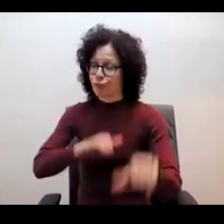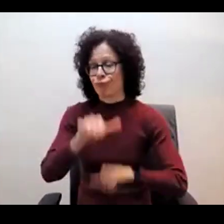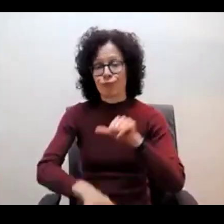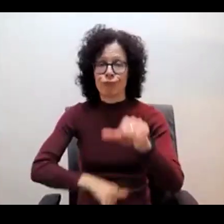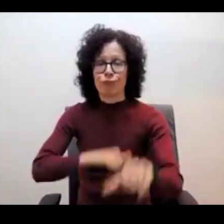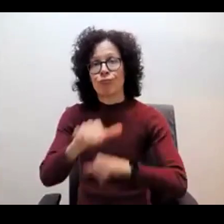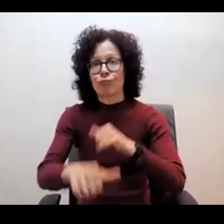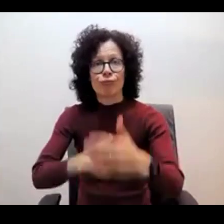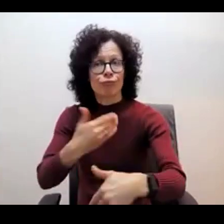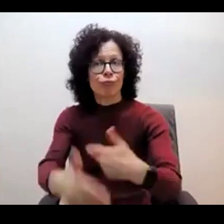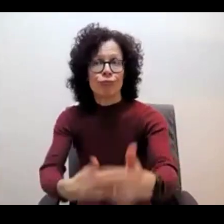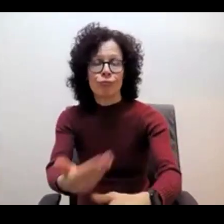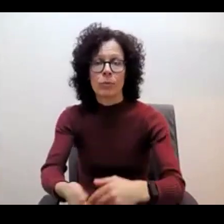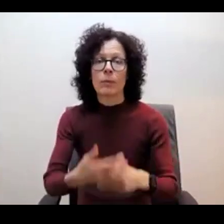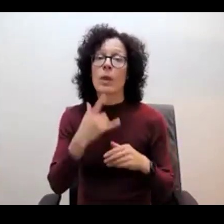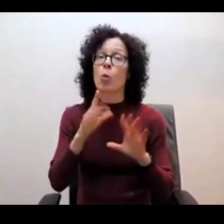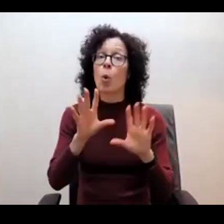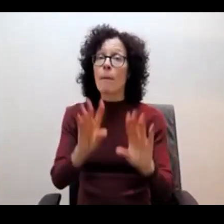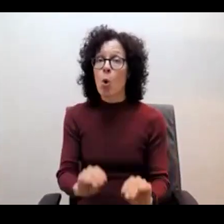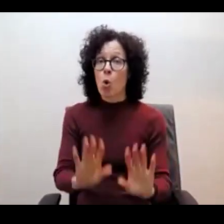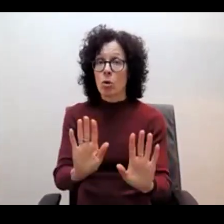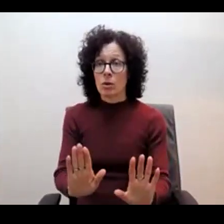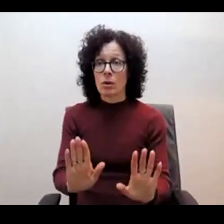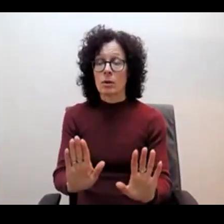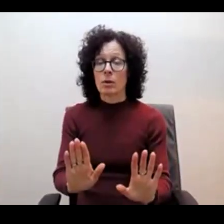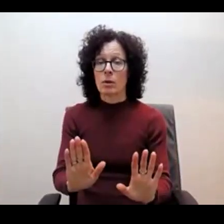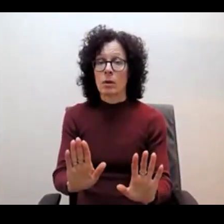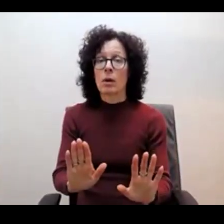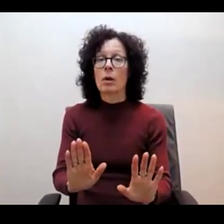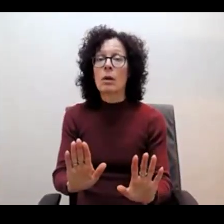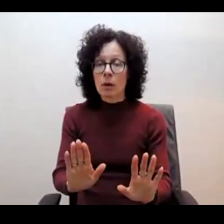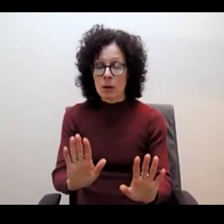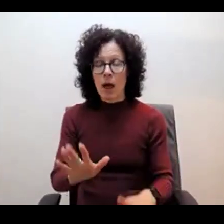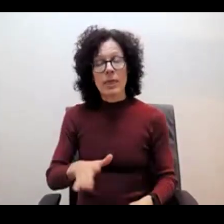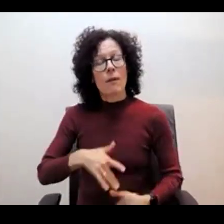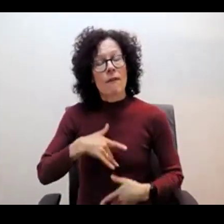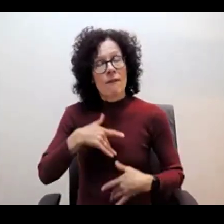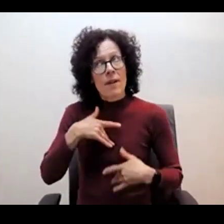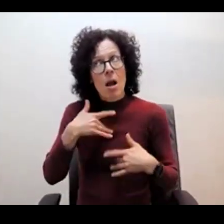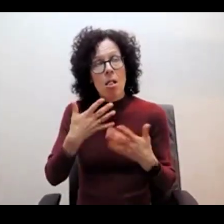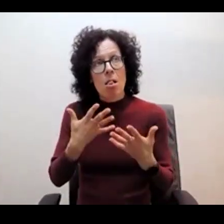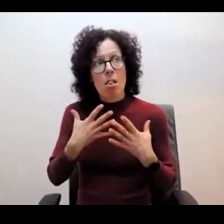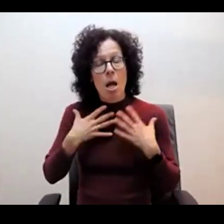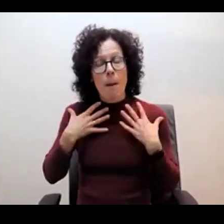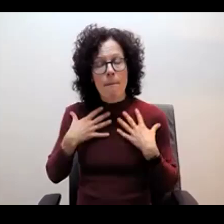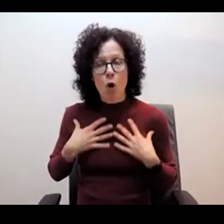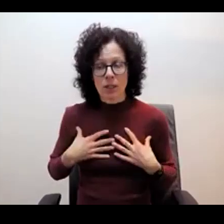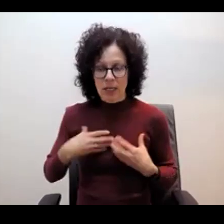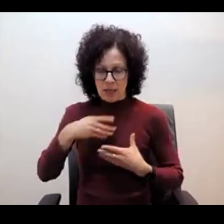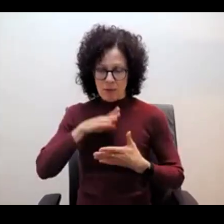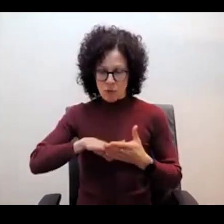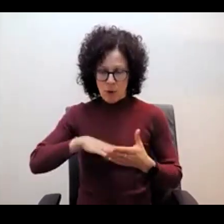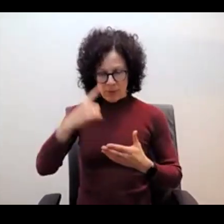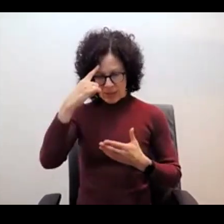And let's pause there. And again, feeling the body from inside.